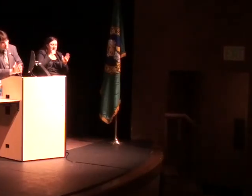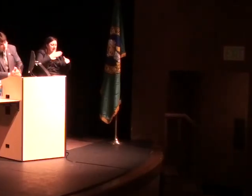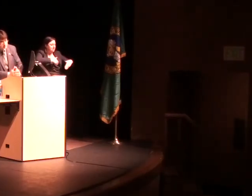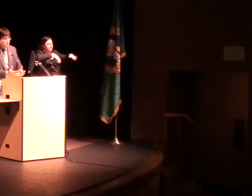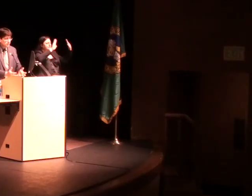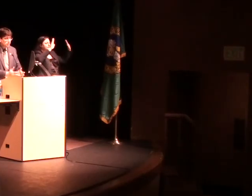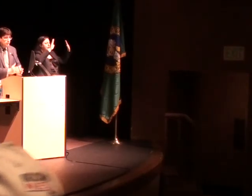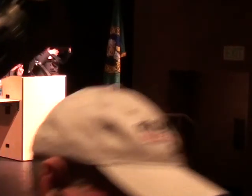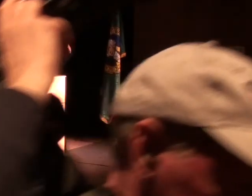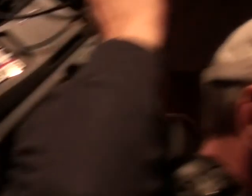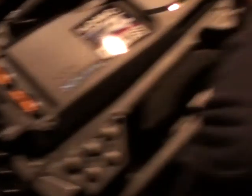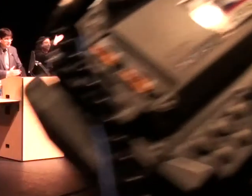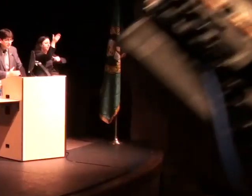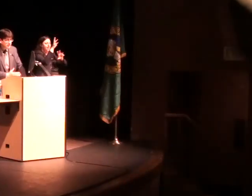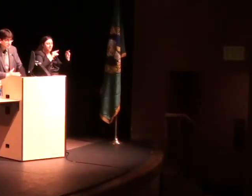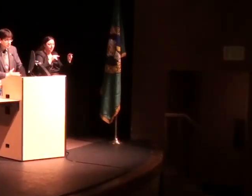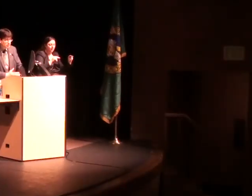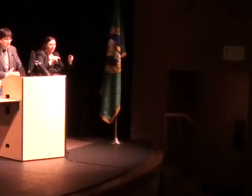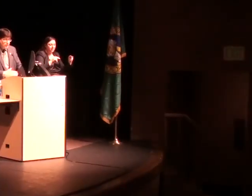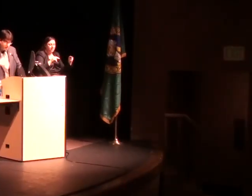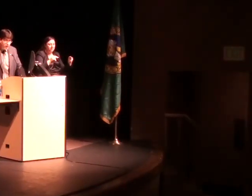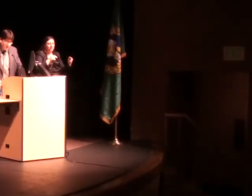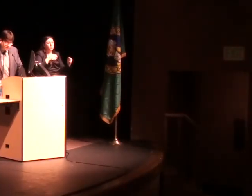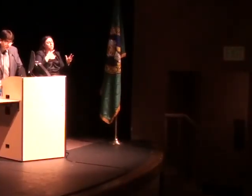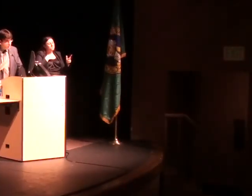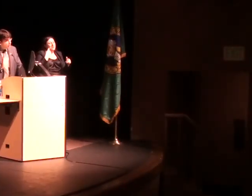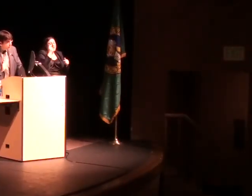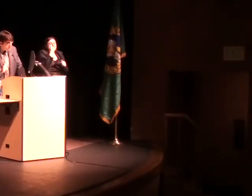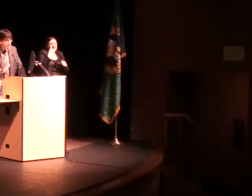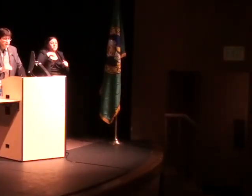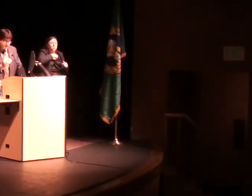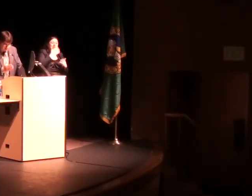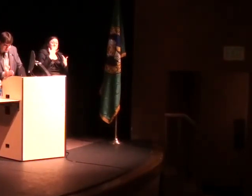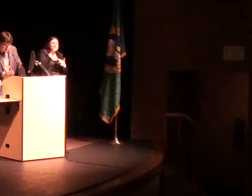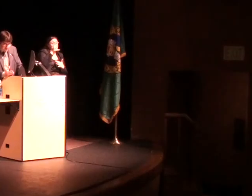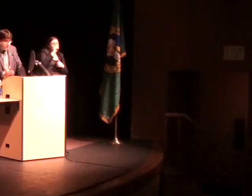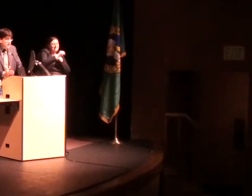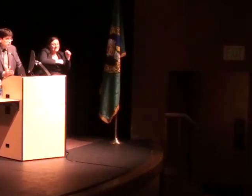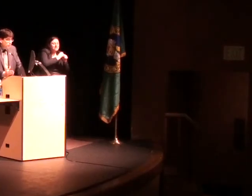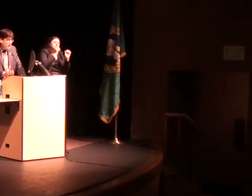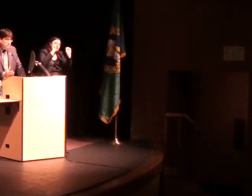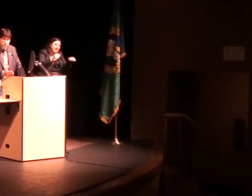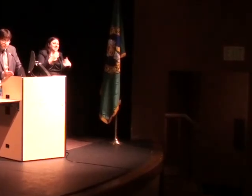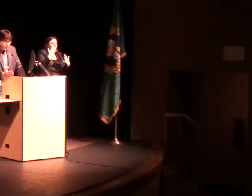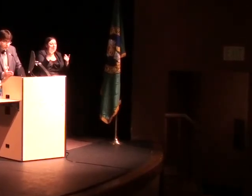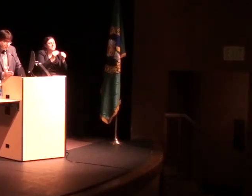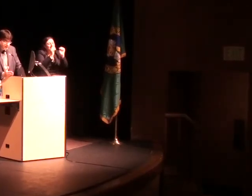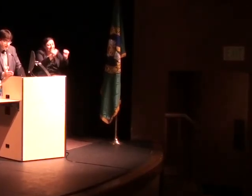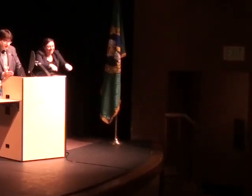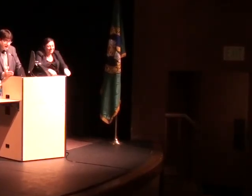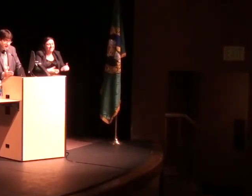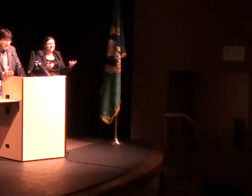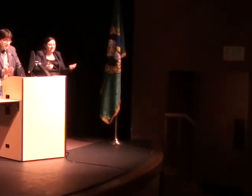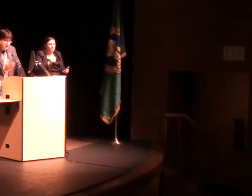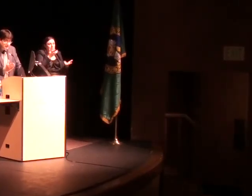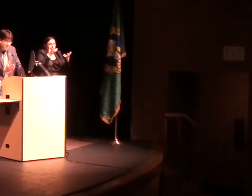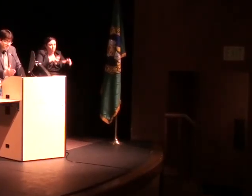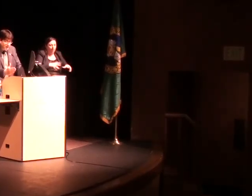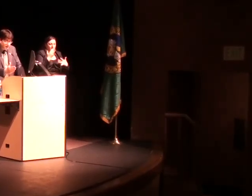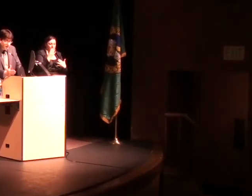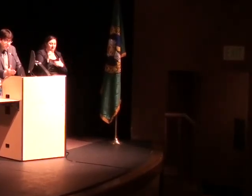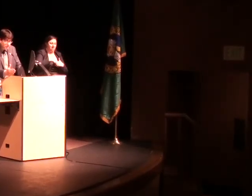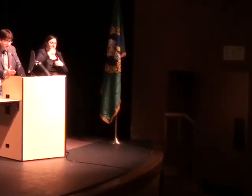okay, no. We wait 50 years, you know. We can wait another. We don't want, but if we need to wait, again,